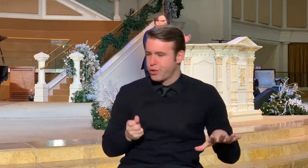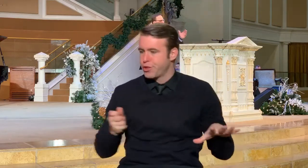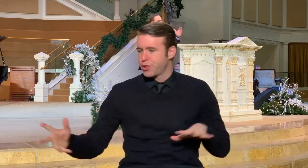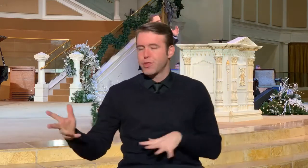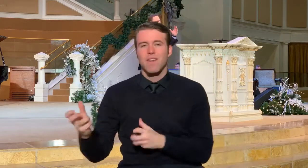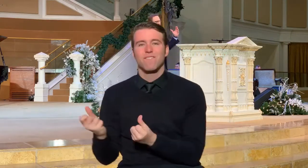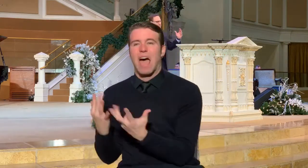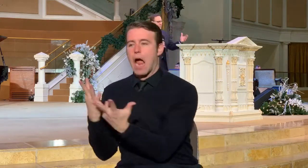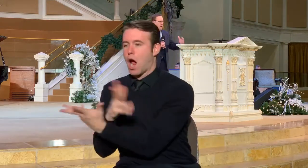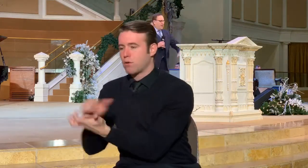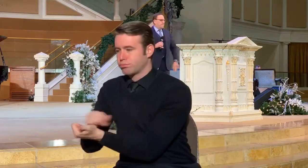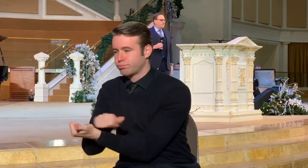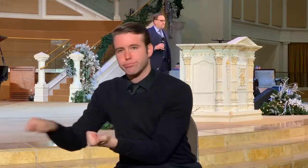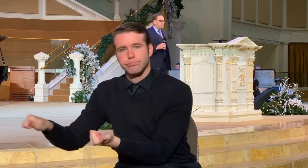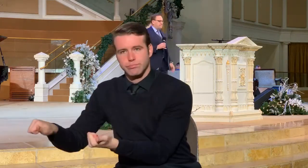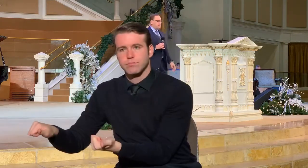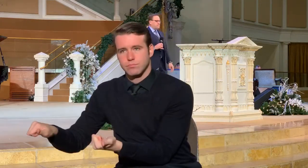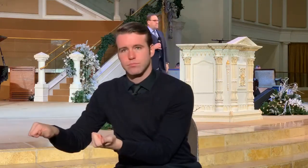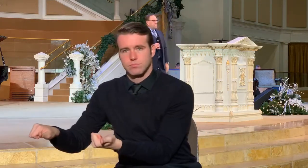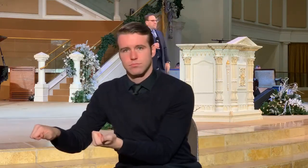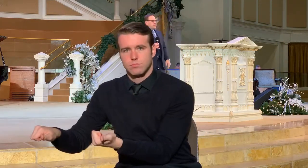out of the rod.